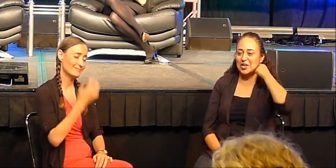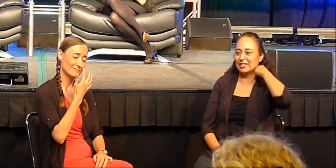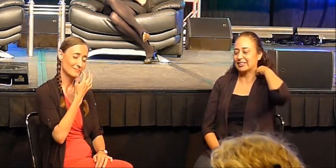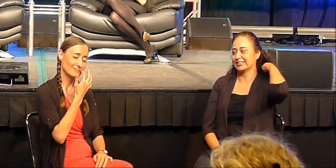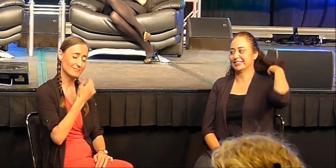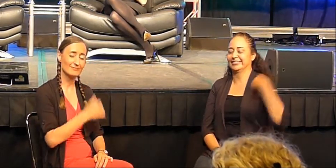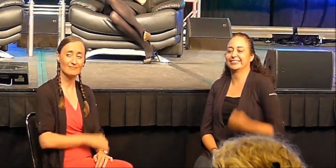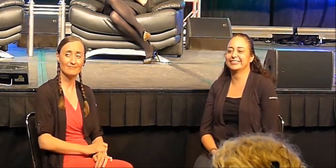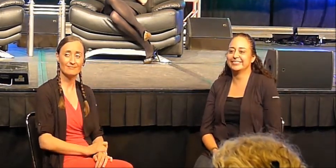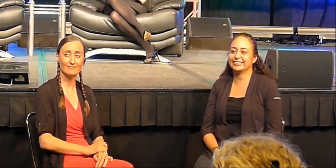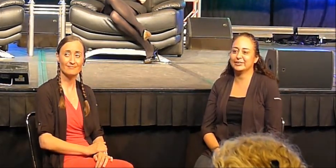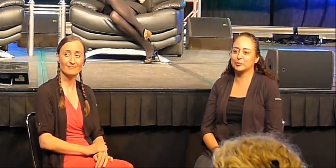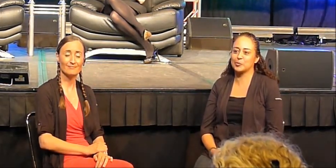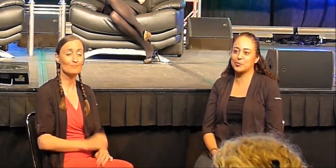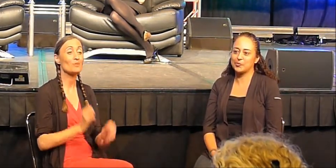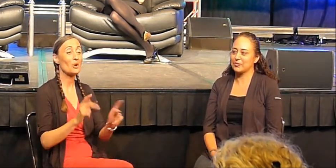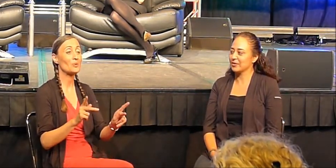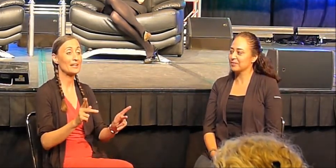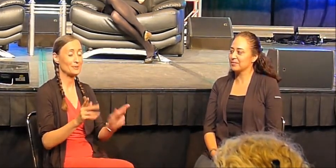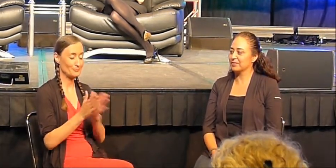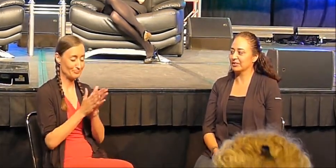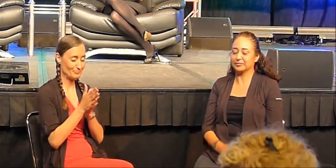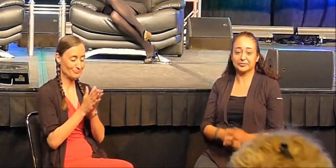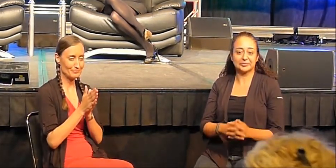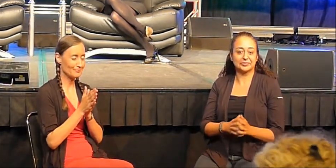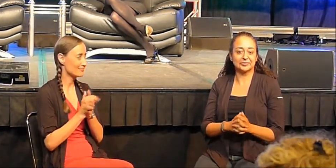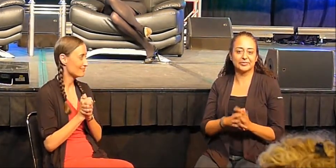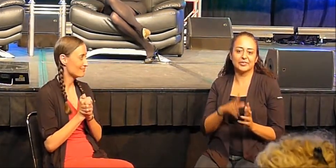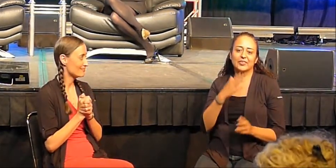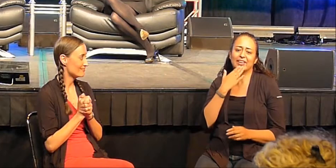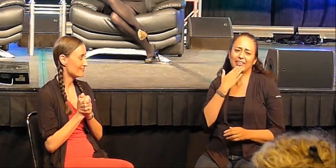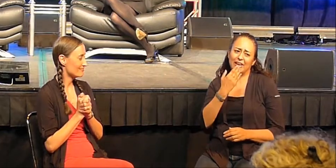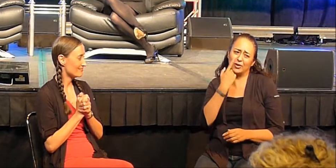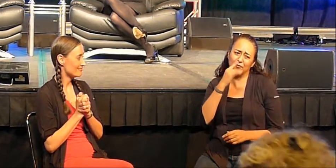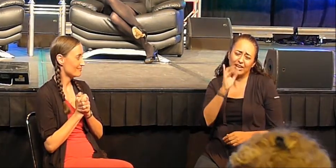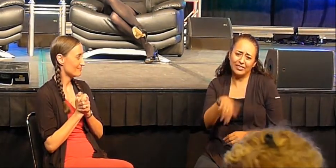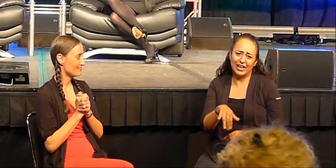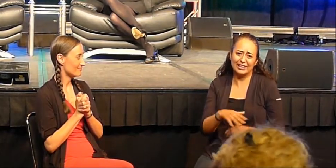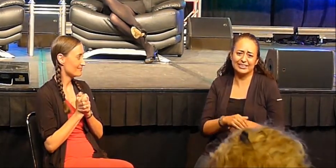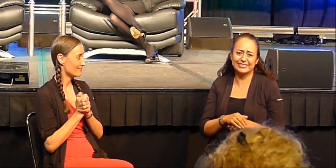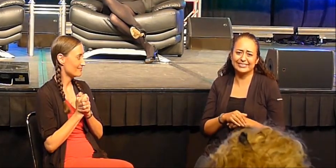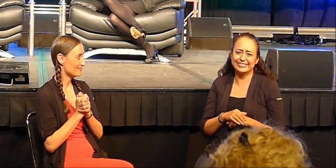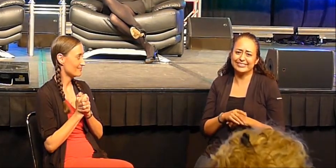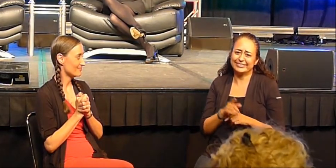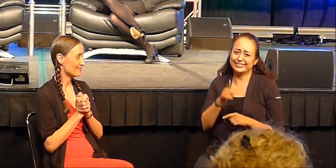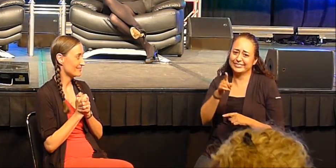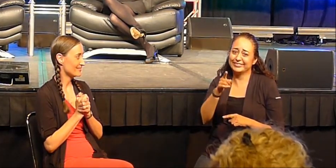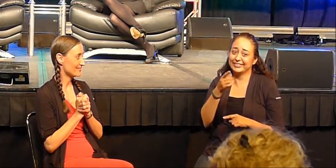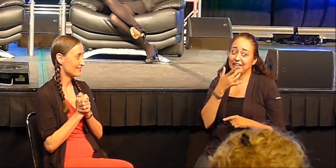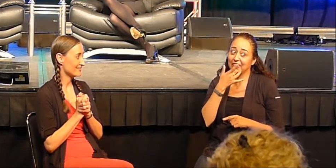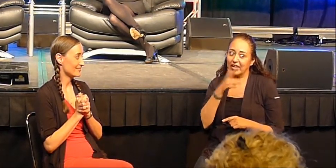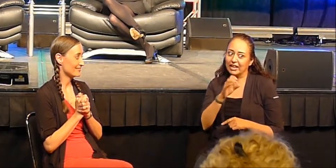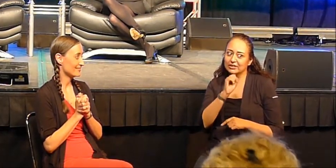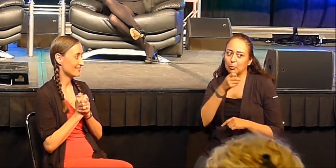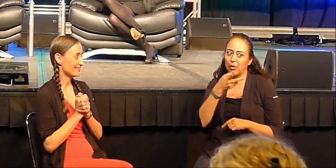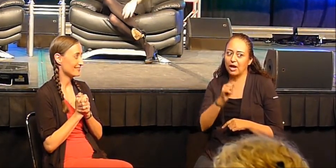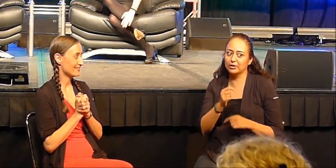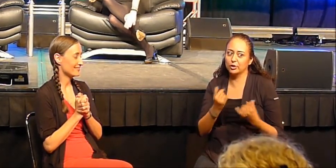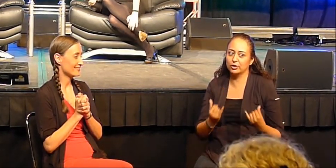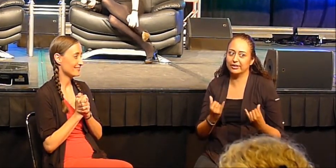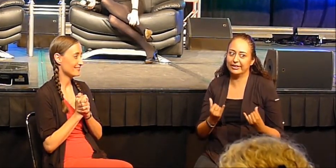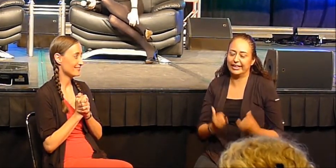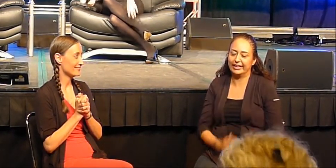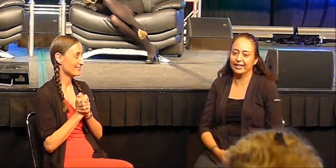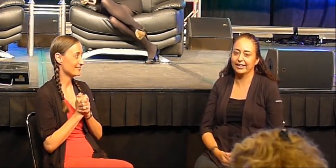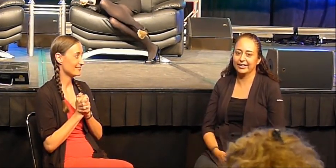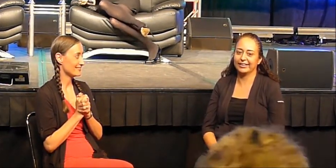right. Here we go. Thank you for that. This is the lucky spot today. All right, let's go over here. Hi.